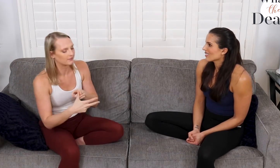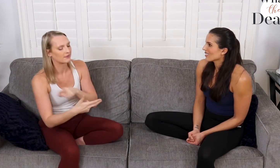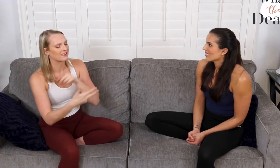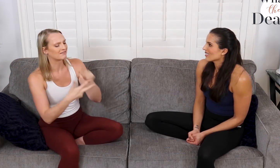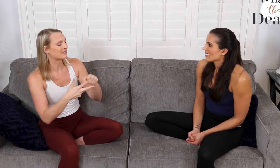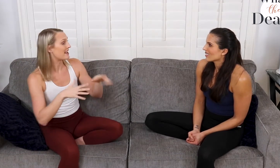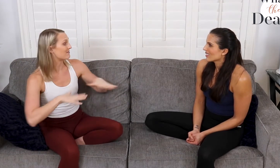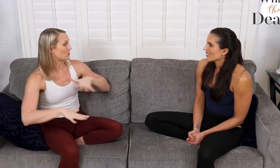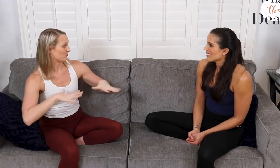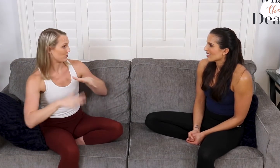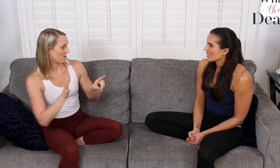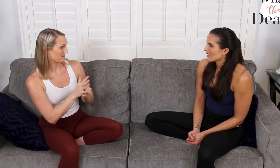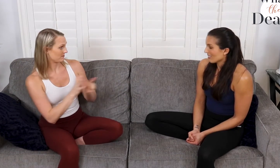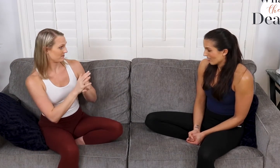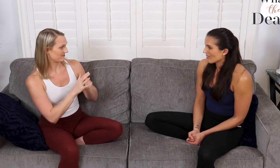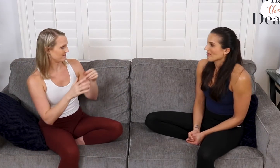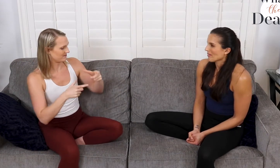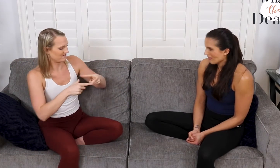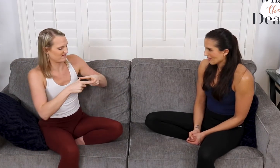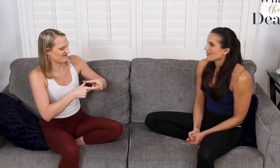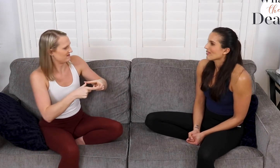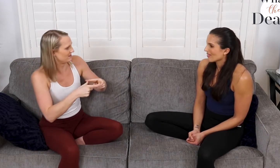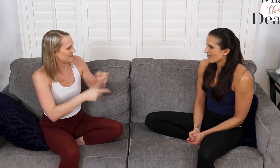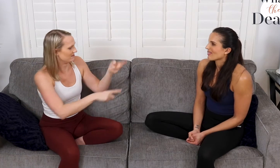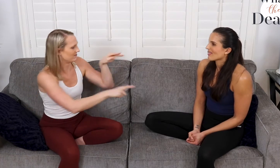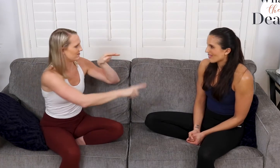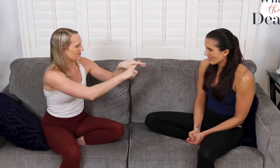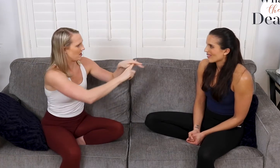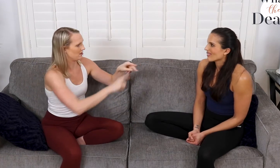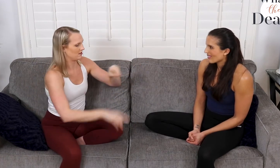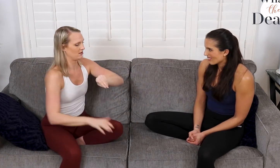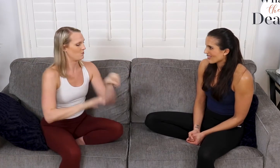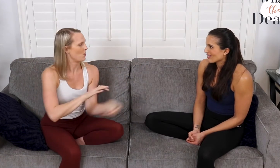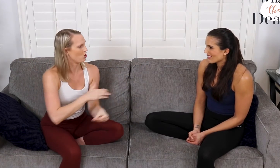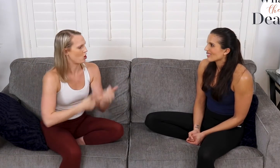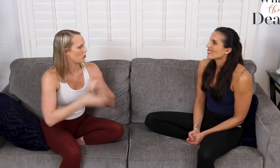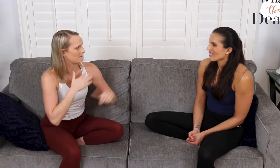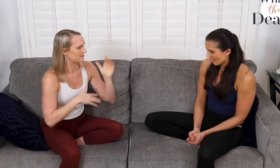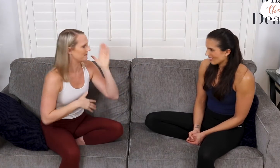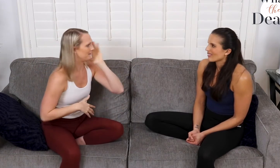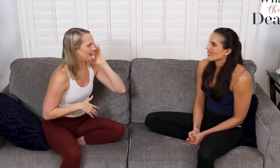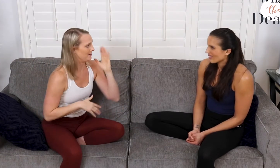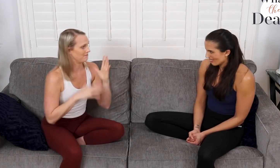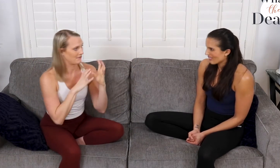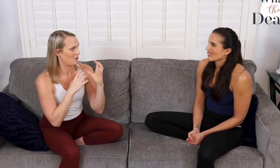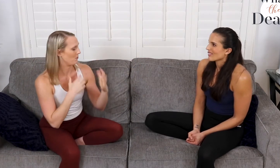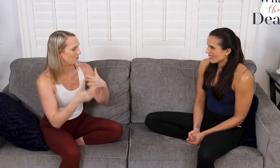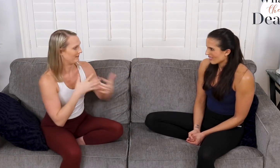from Indiana asked, how do you wake up in the morning? Hmm. I open my